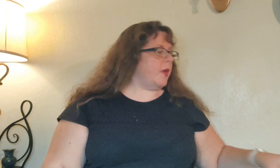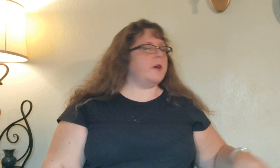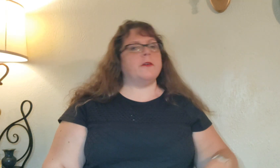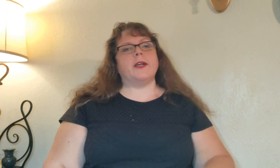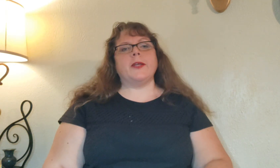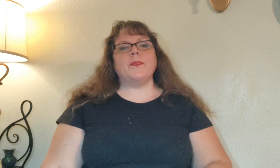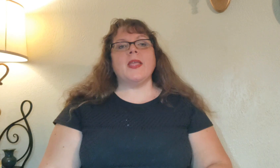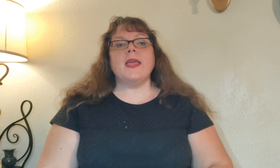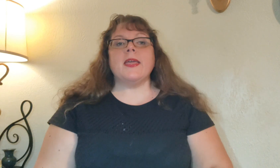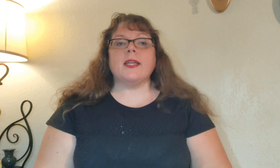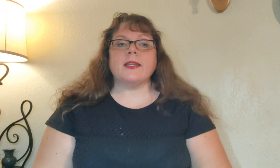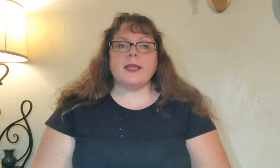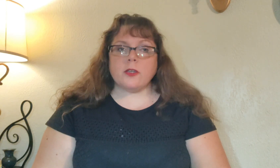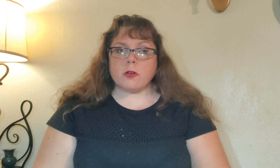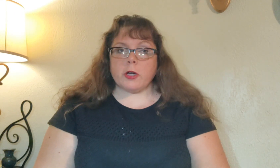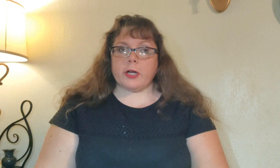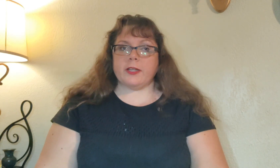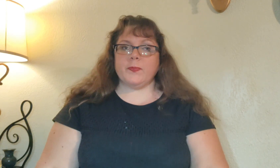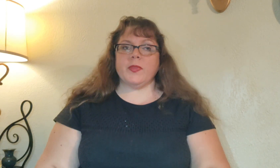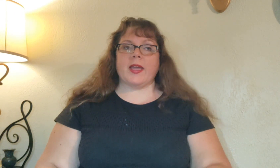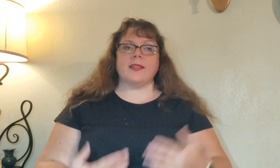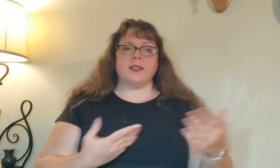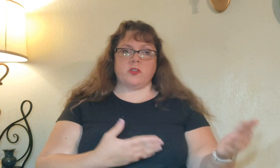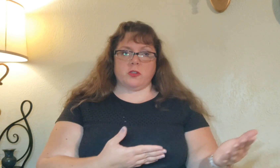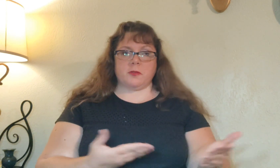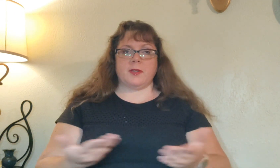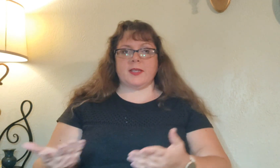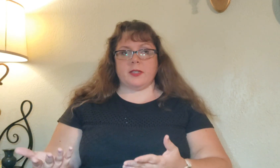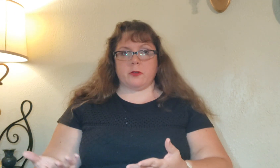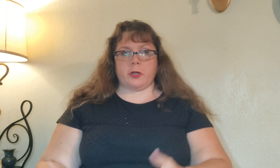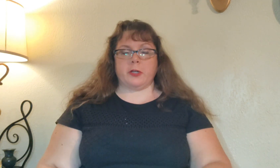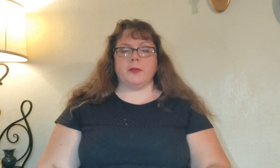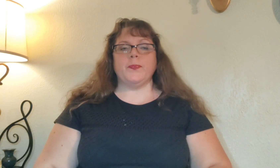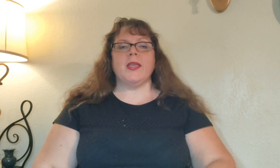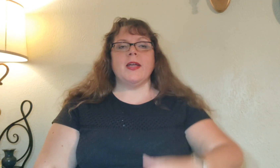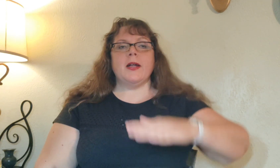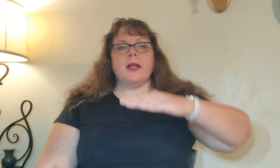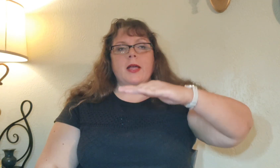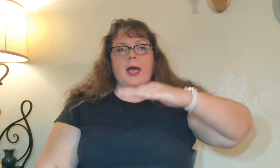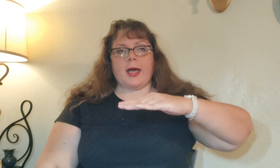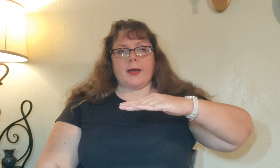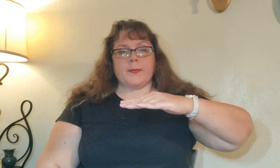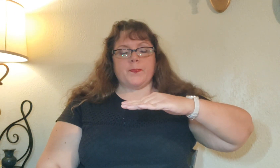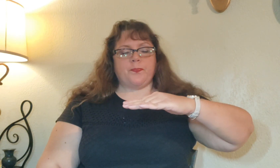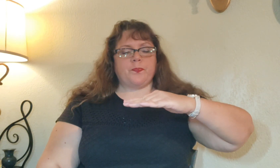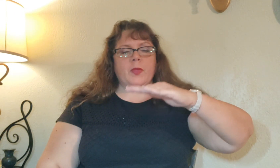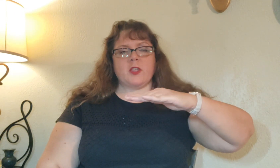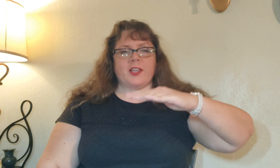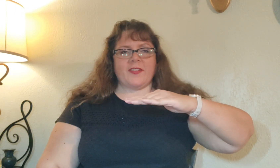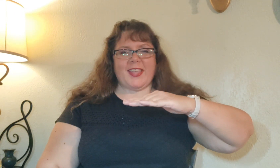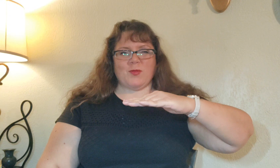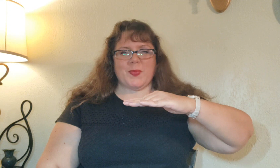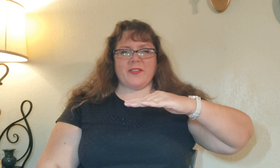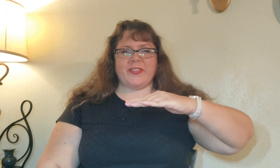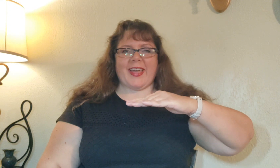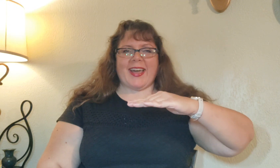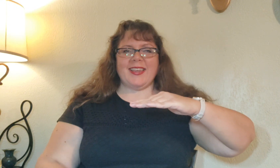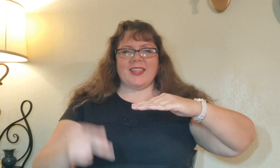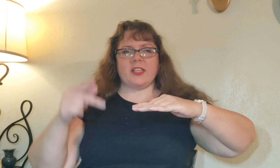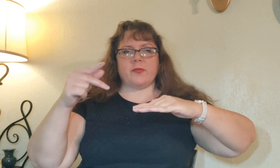All right. In kindergarten, like the children in kindergarten, your left hand will be flat, and you'll